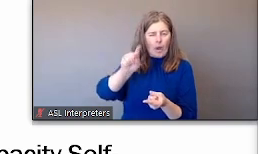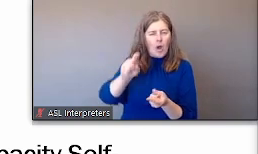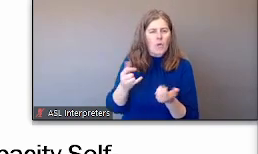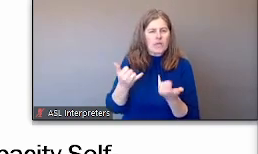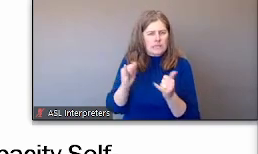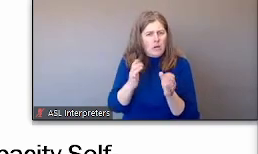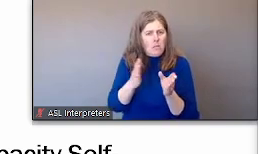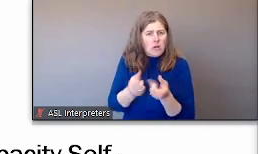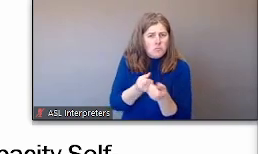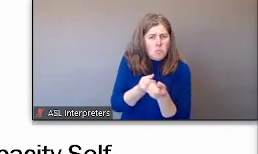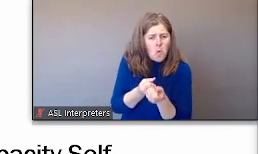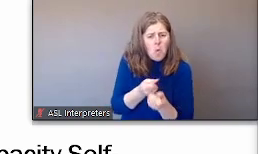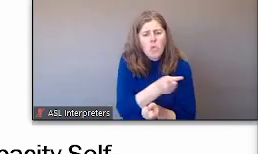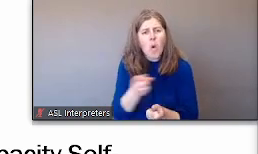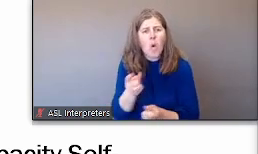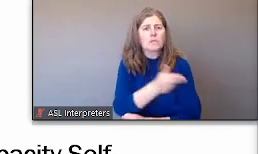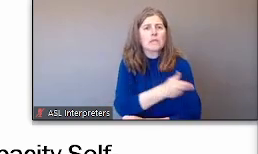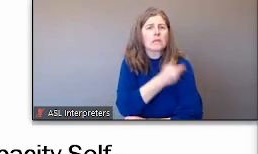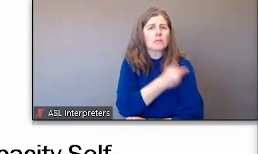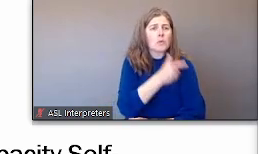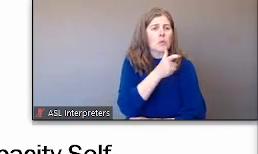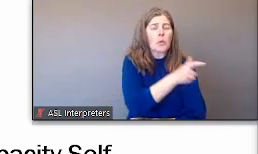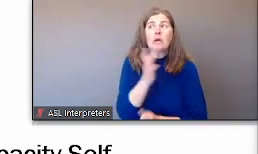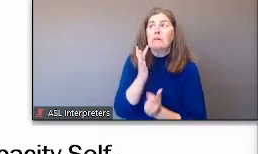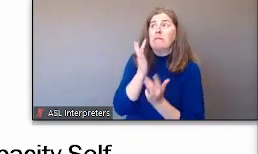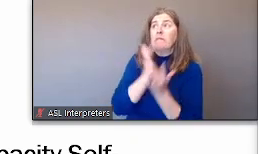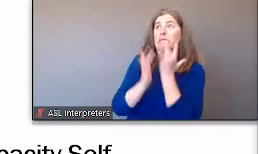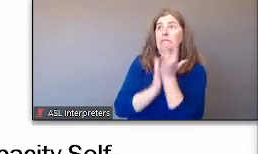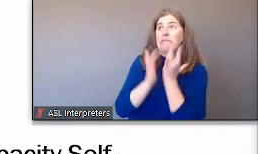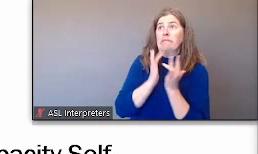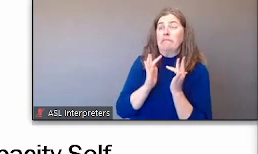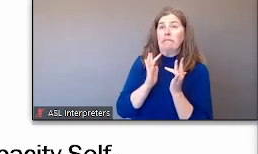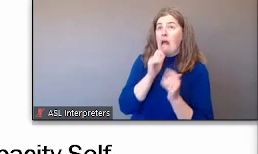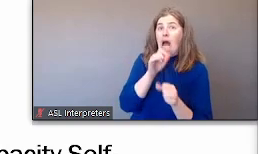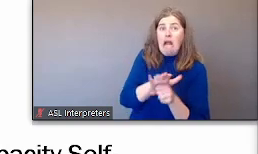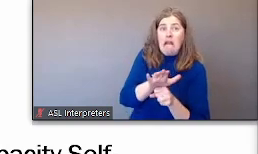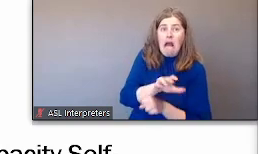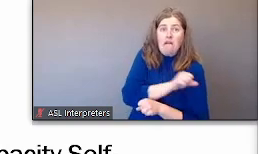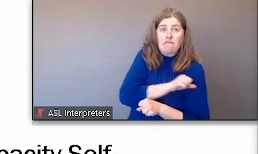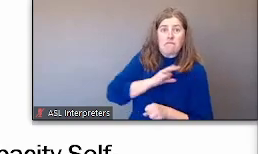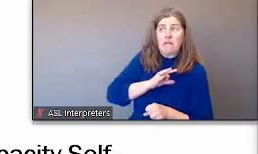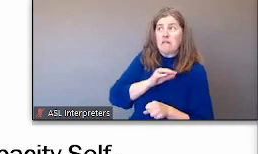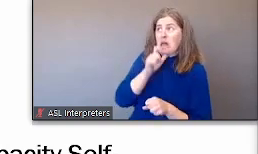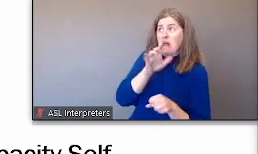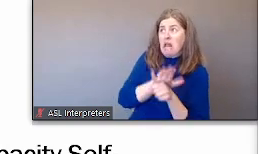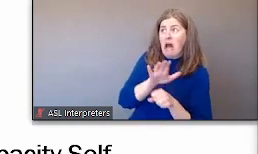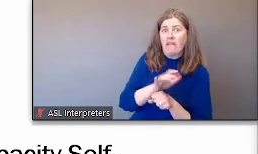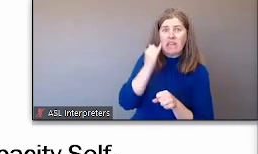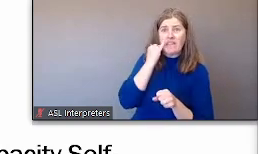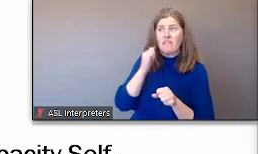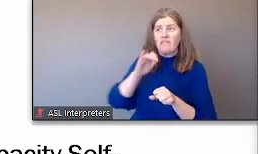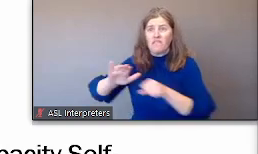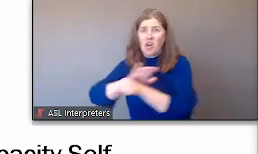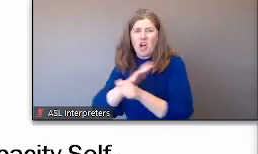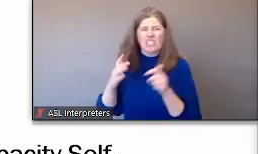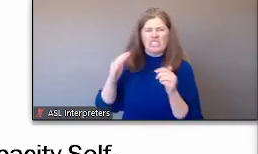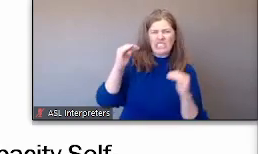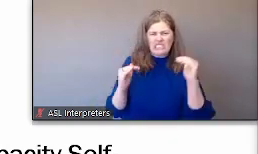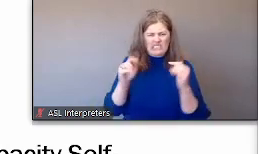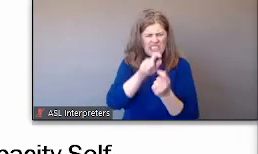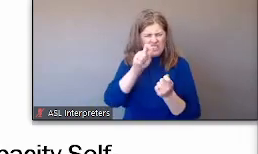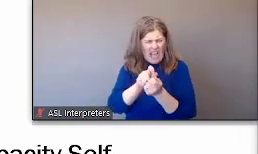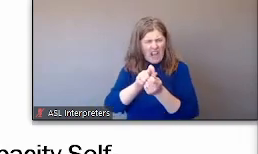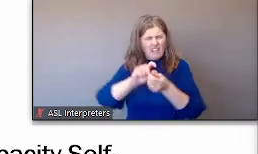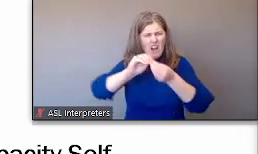supporting those hospitals that are actually in a position of being over capacity. We haven't decided that cutoff number yet, but that's